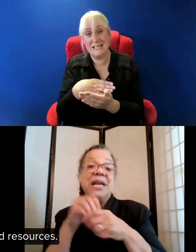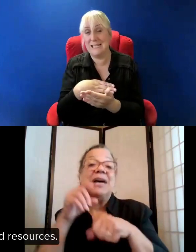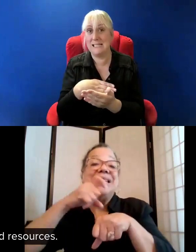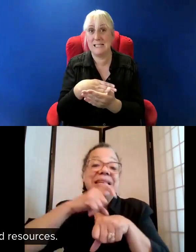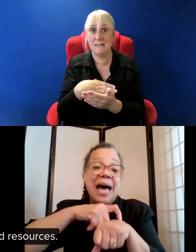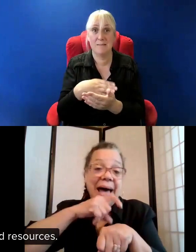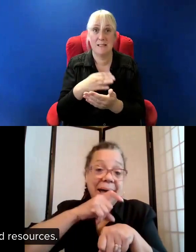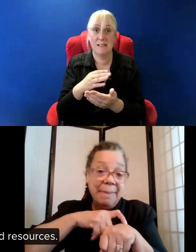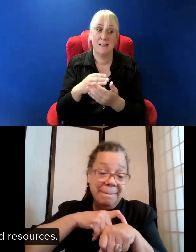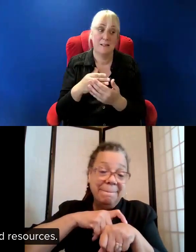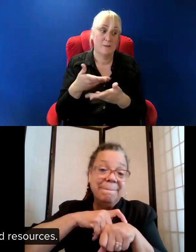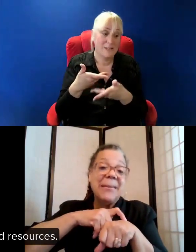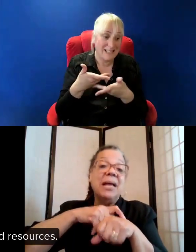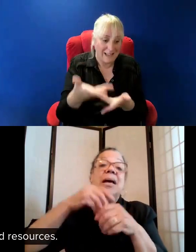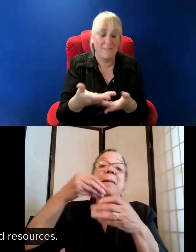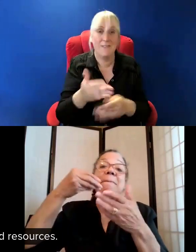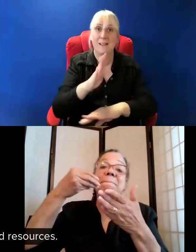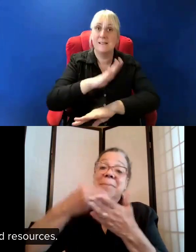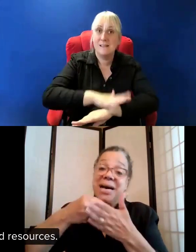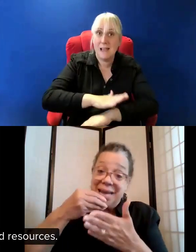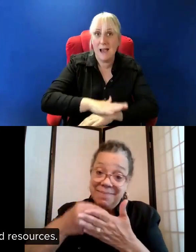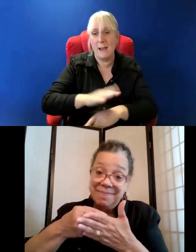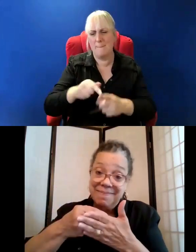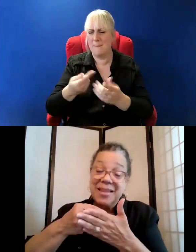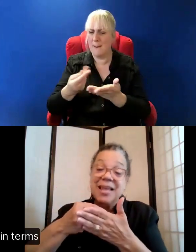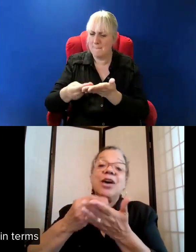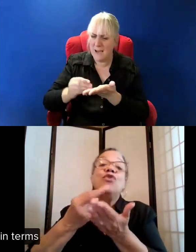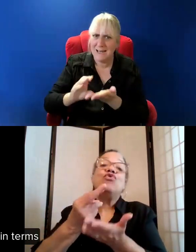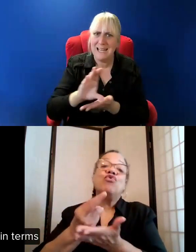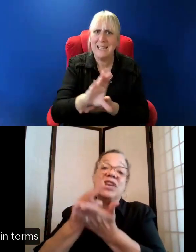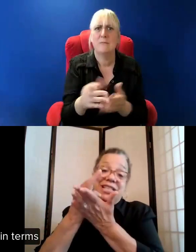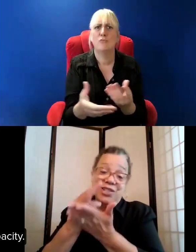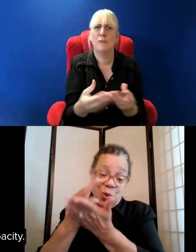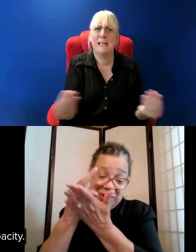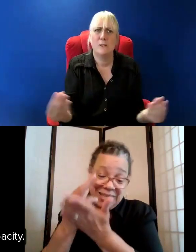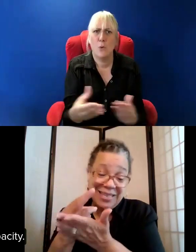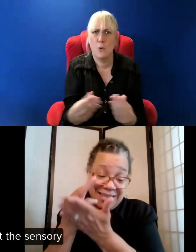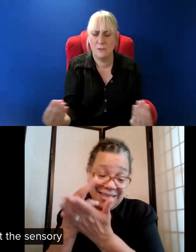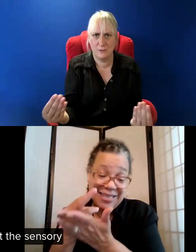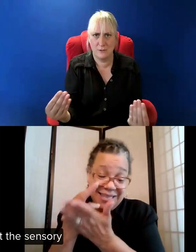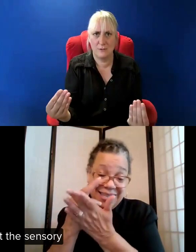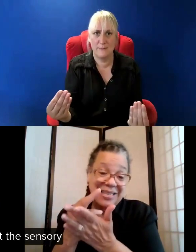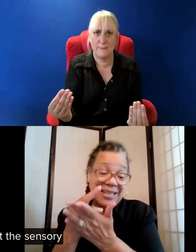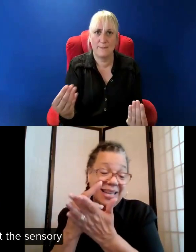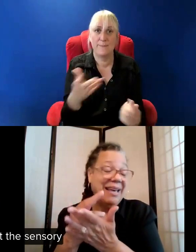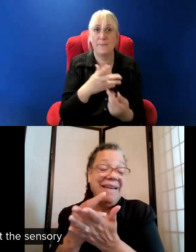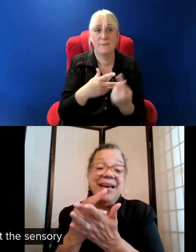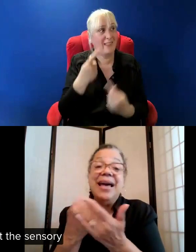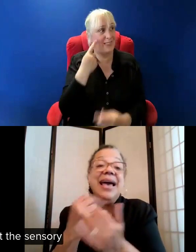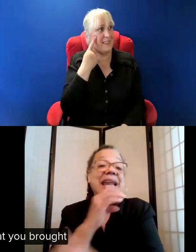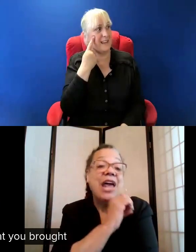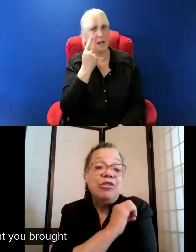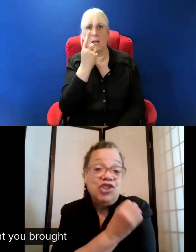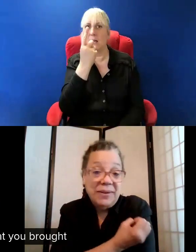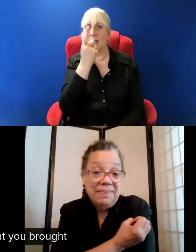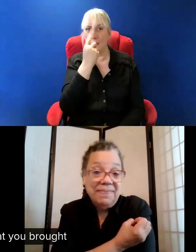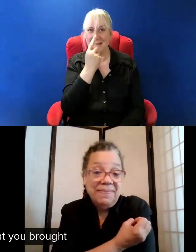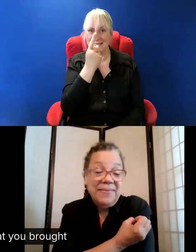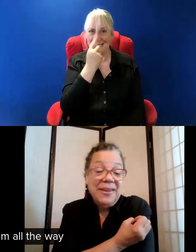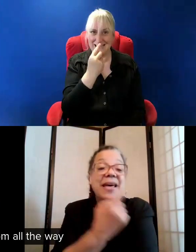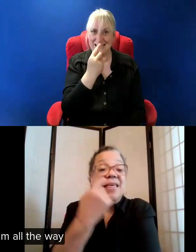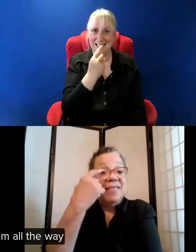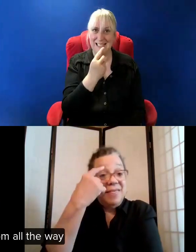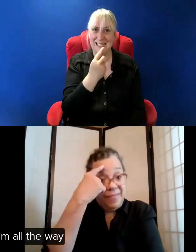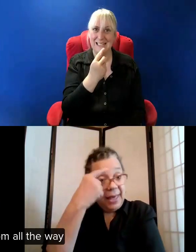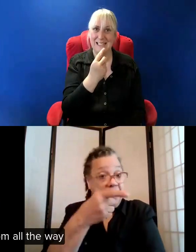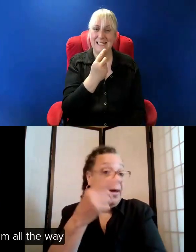of money and resources, and just in terms of capacity. If I think about the sensory experience that you